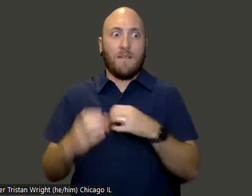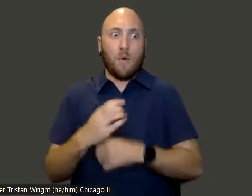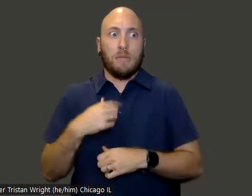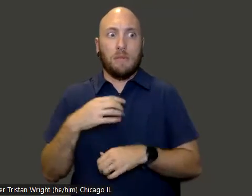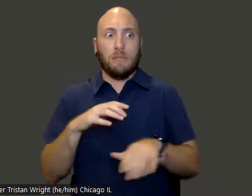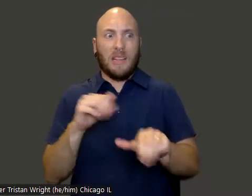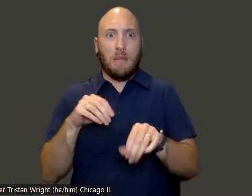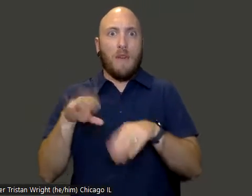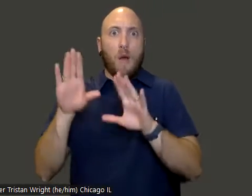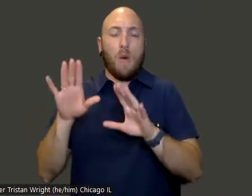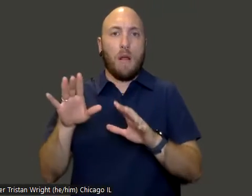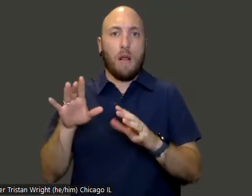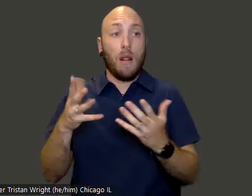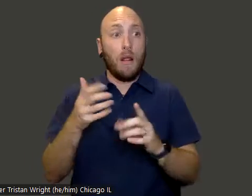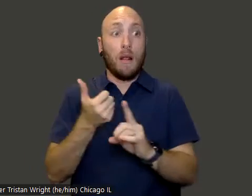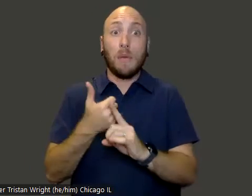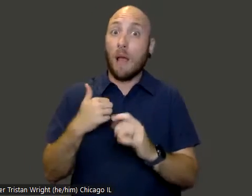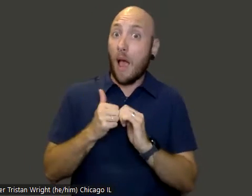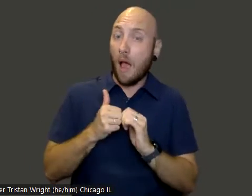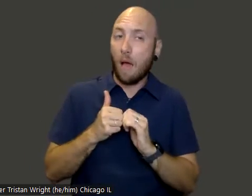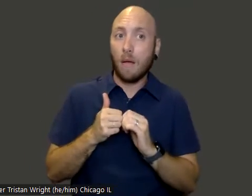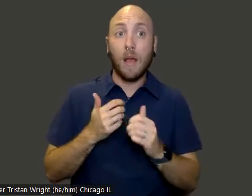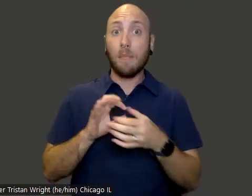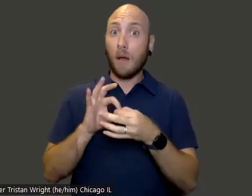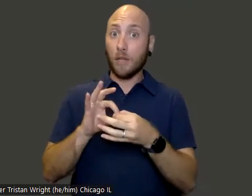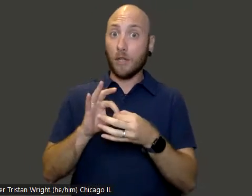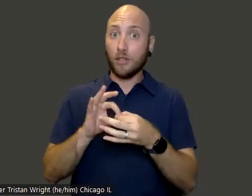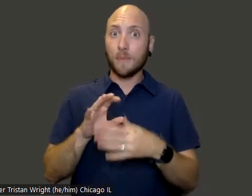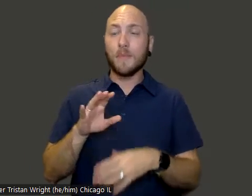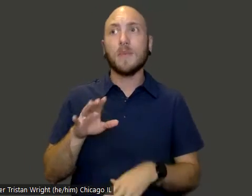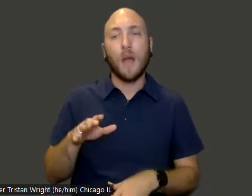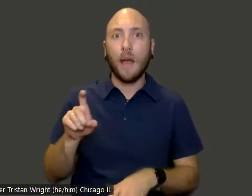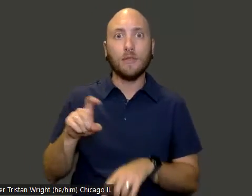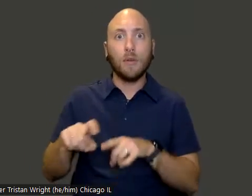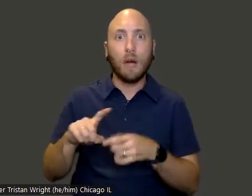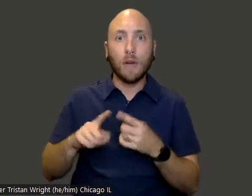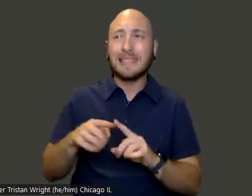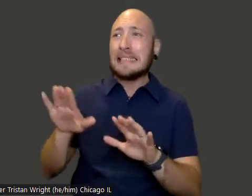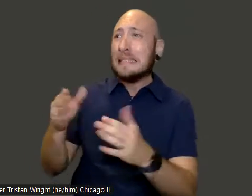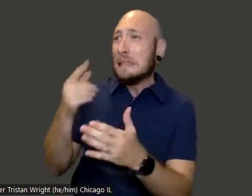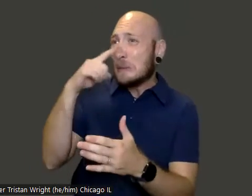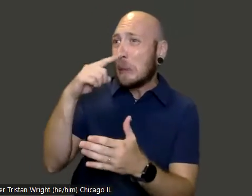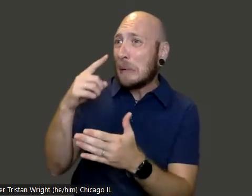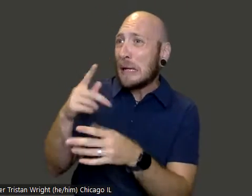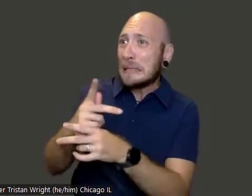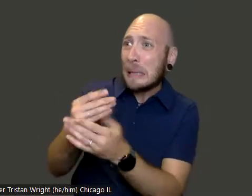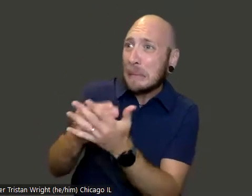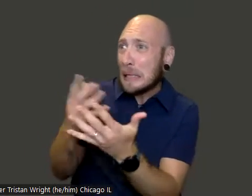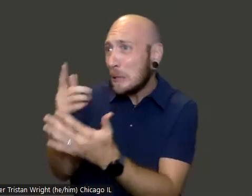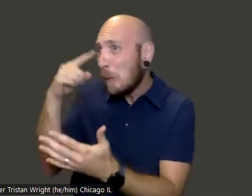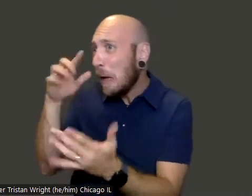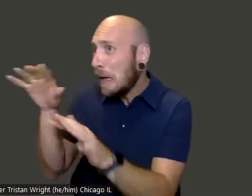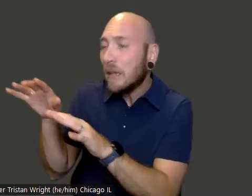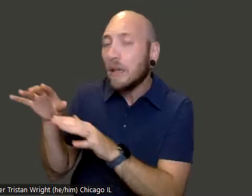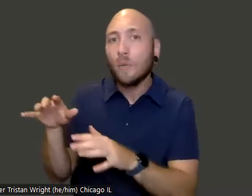me, right? This affects my personal relations. I had to call in favors of friends and family. That affects them, right? I have to